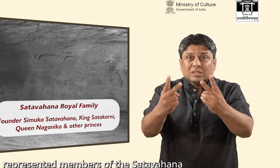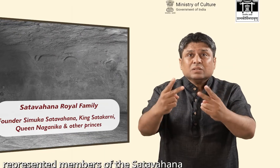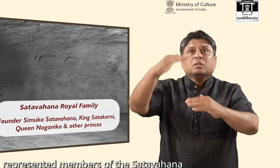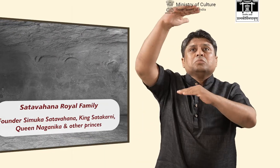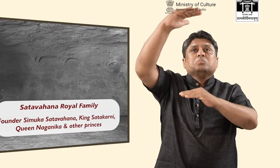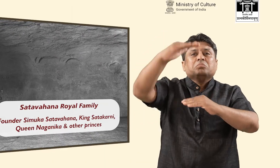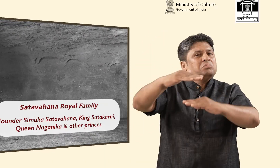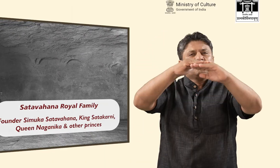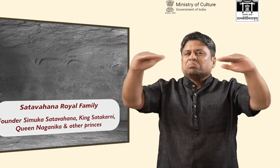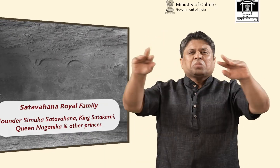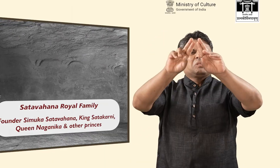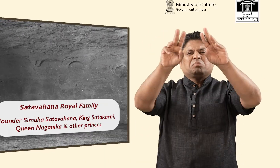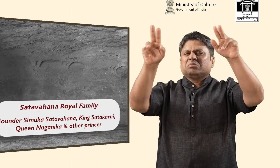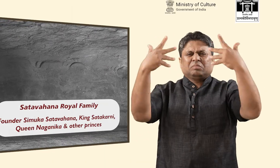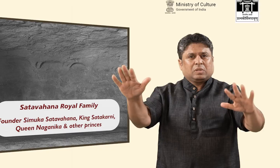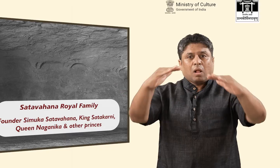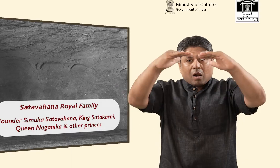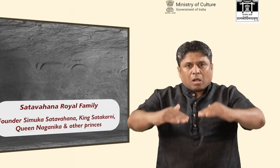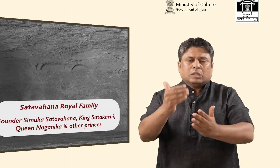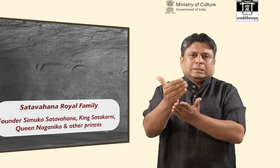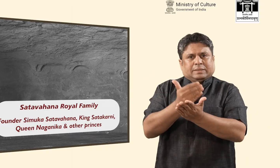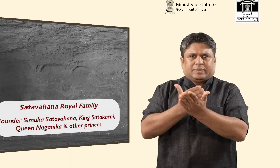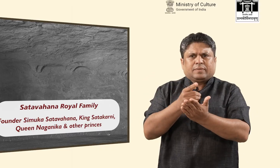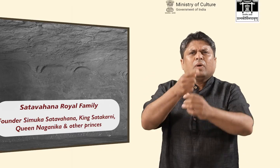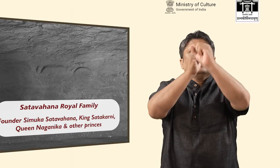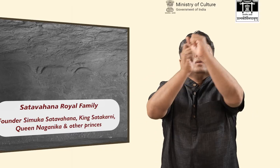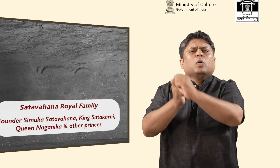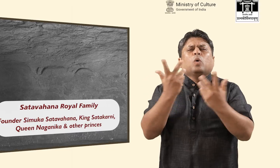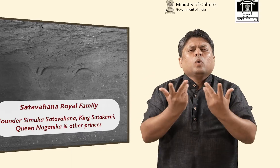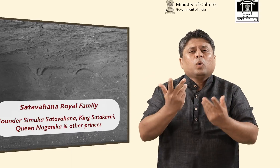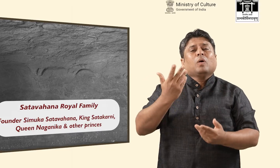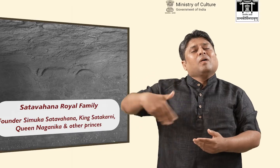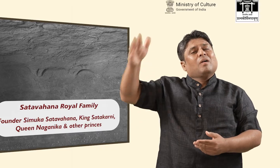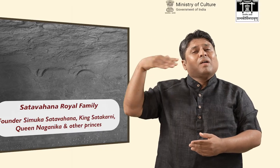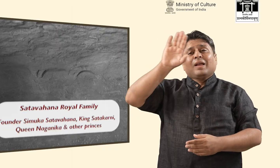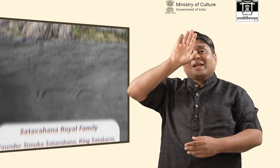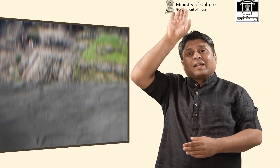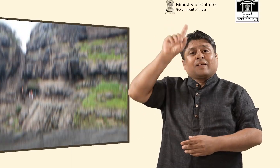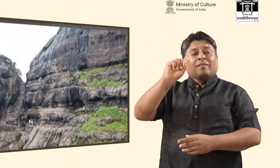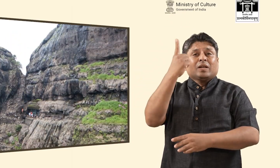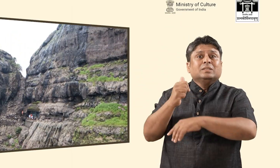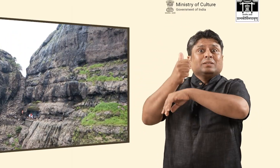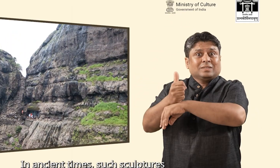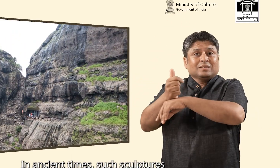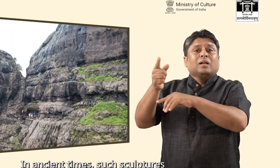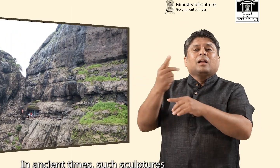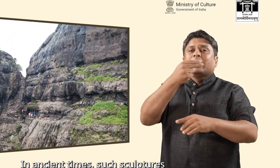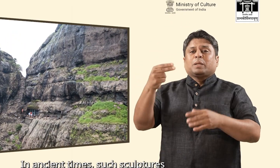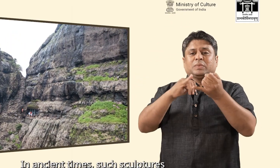Simuka Satvahan, King Satkarni, Queen Nagnika, and other princes. In ancient times,